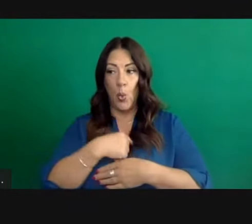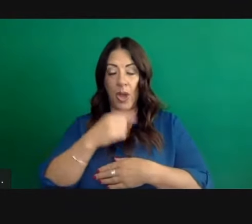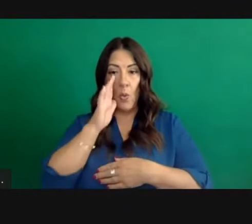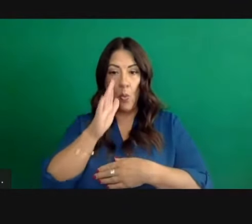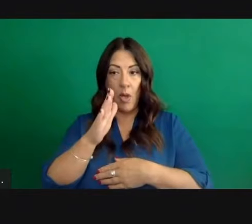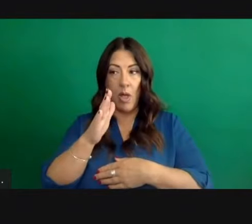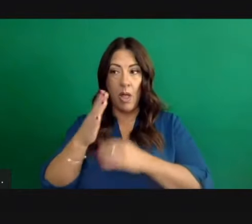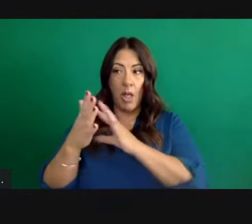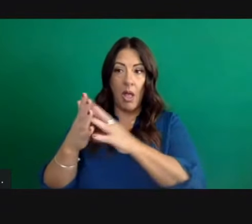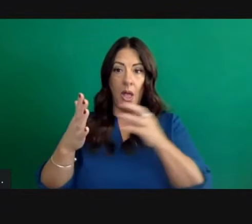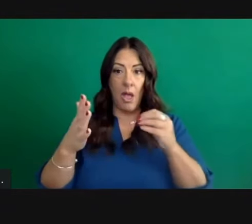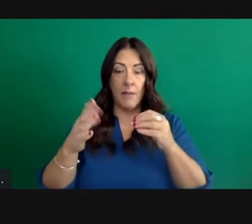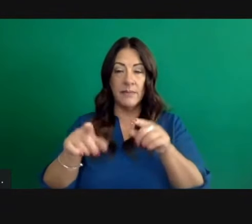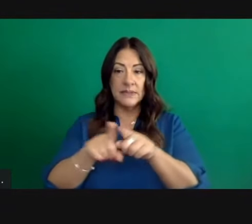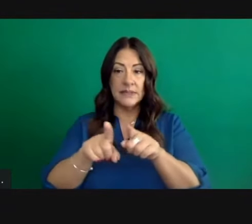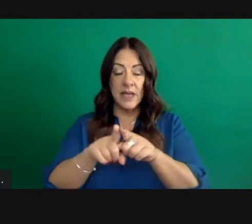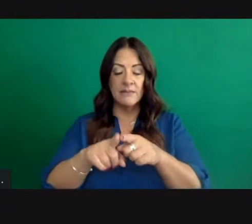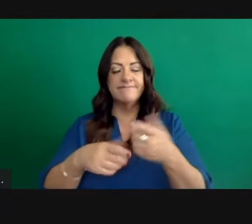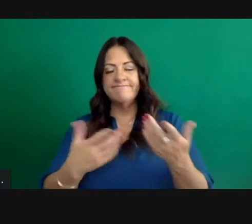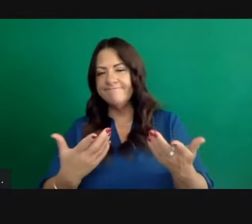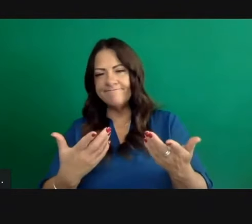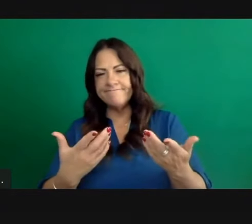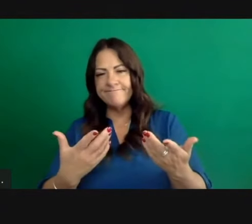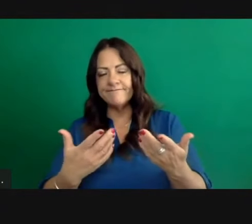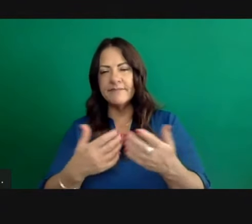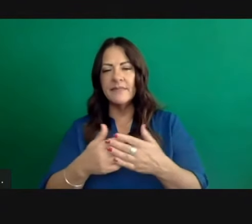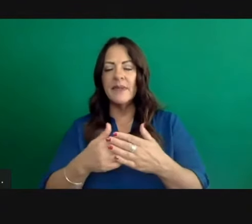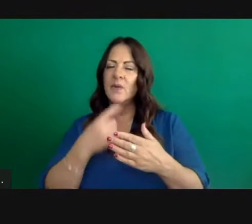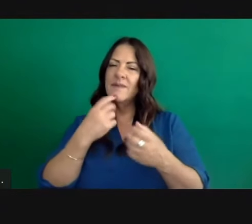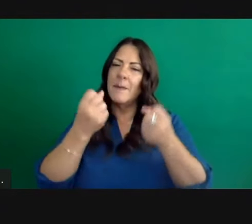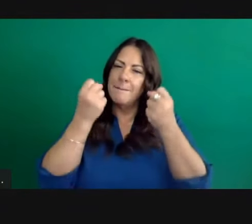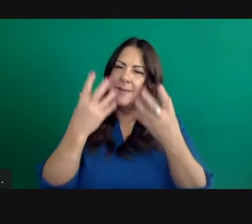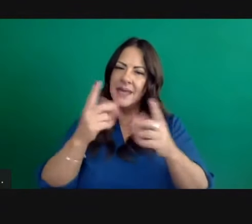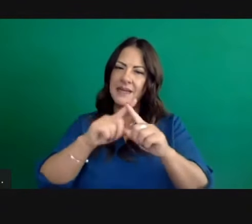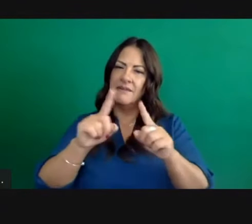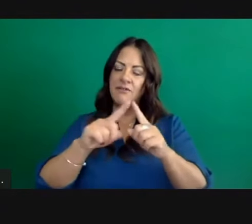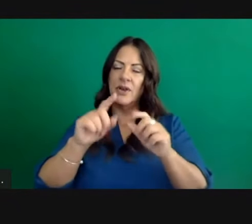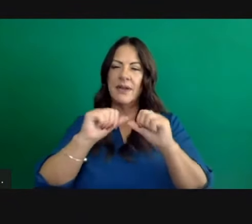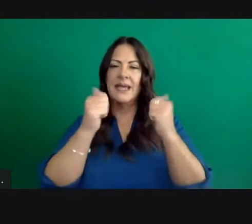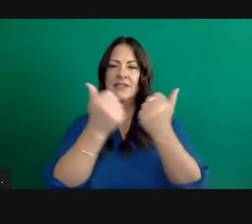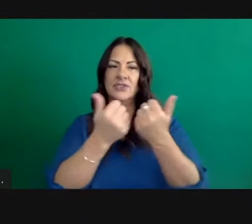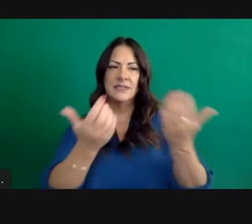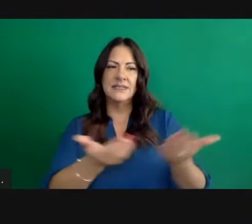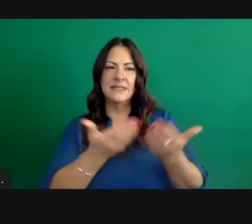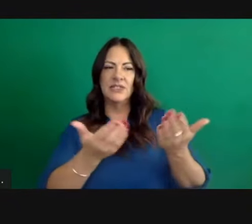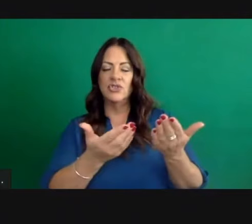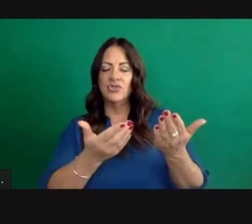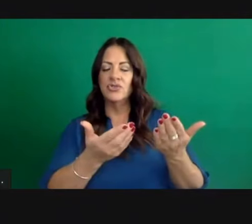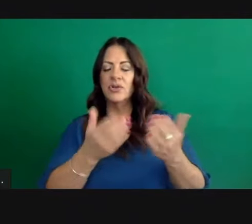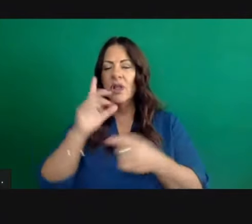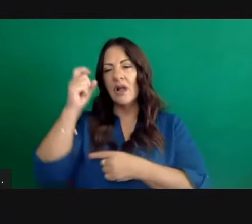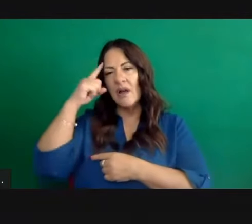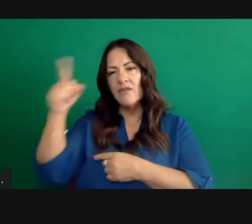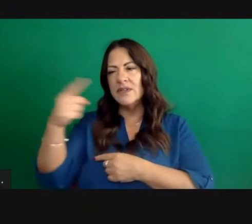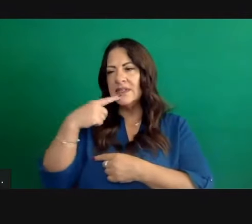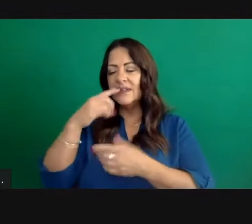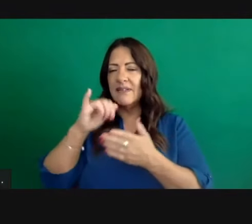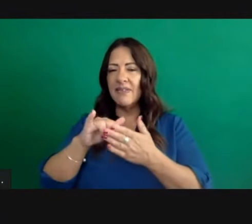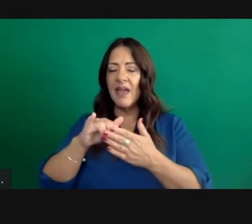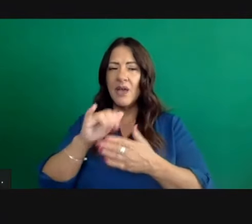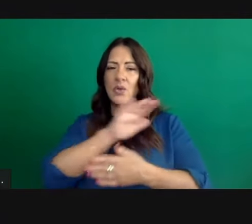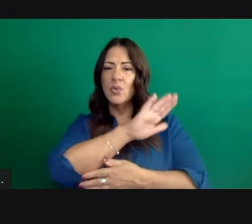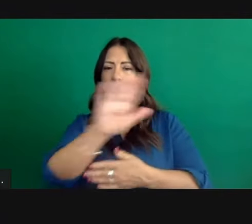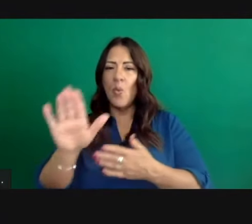the road. We have a lot of agency. The governor has talked about how our choices matter a great deal. It's not